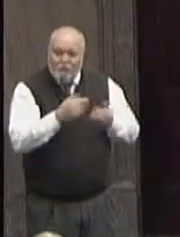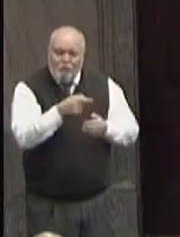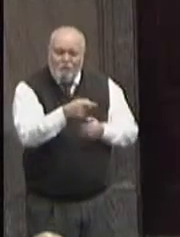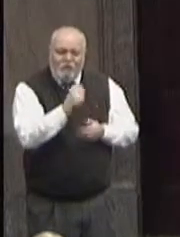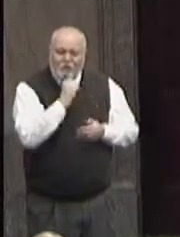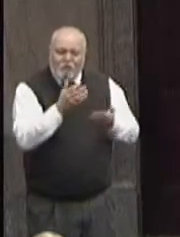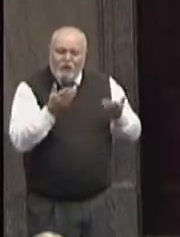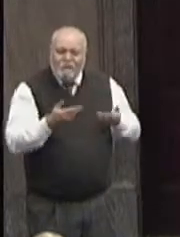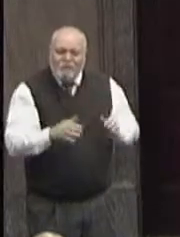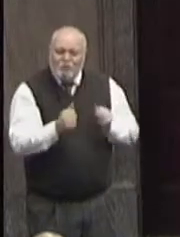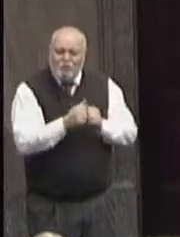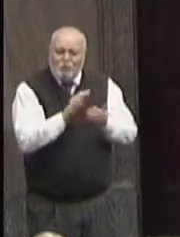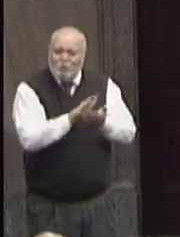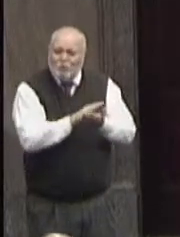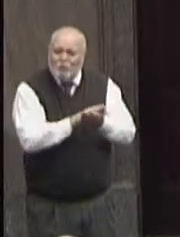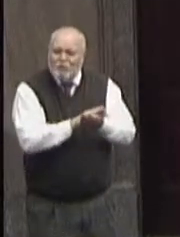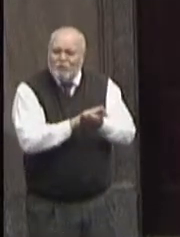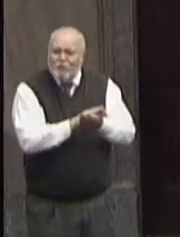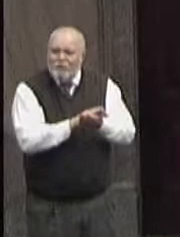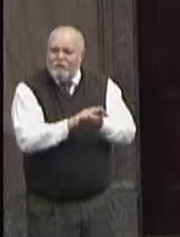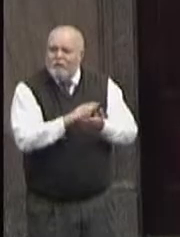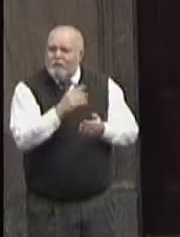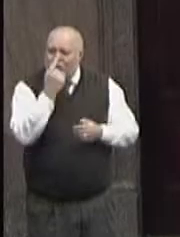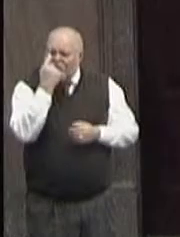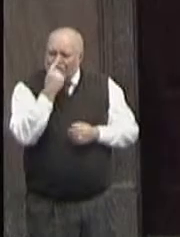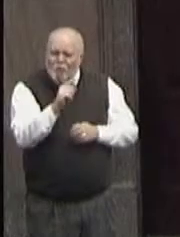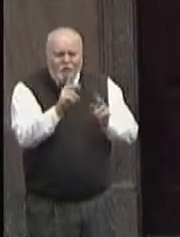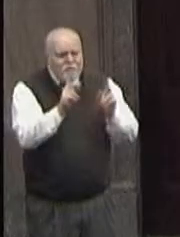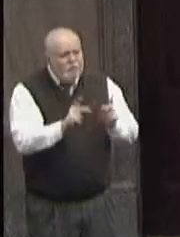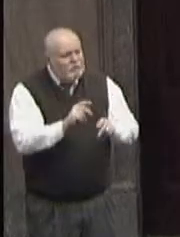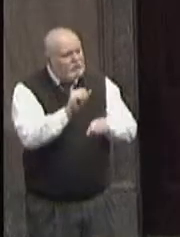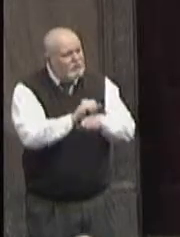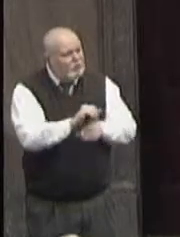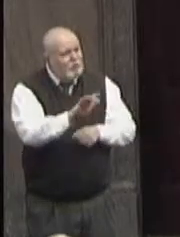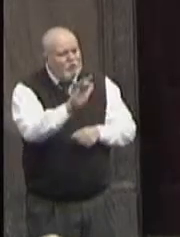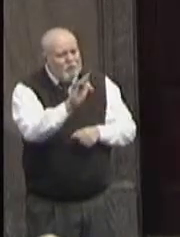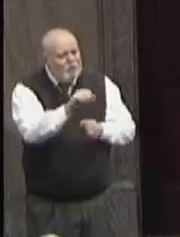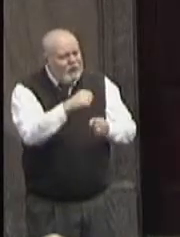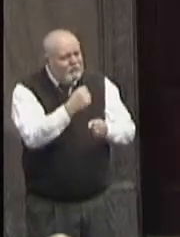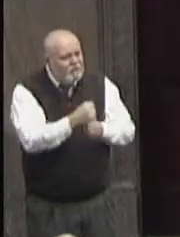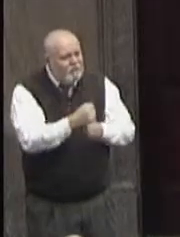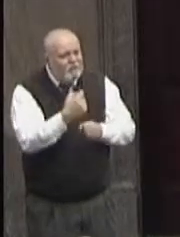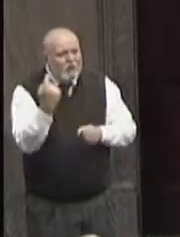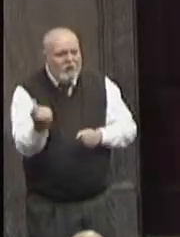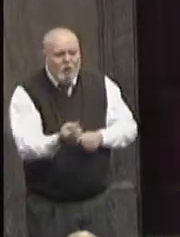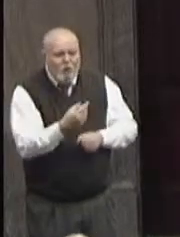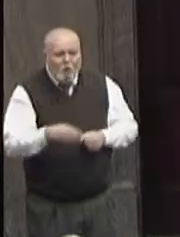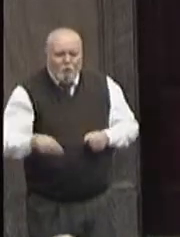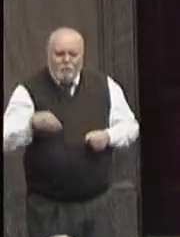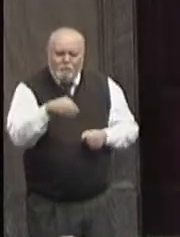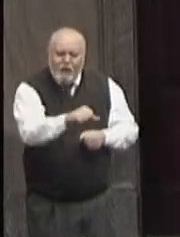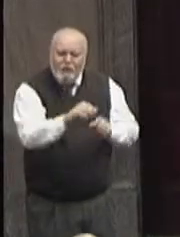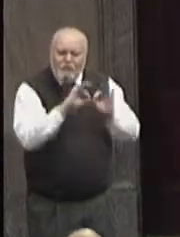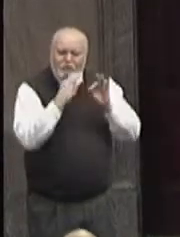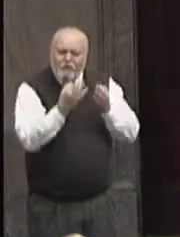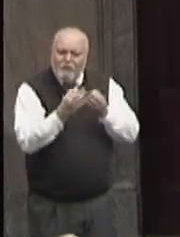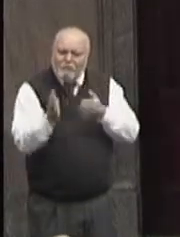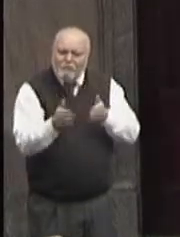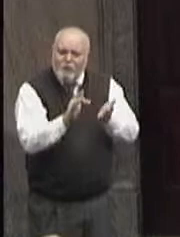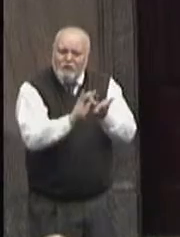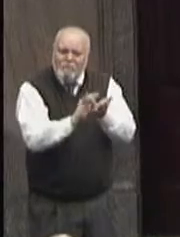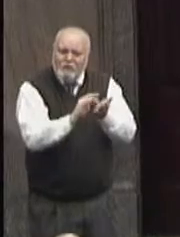school. For someone that worked 25 years and always paid for his family plan medical